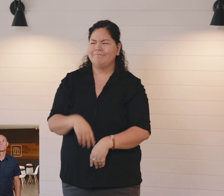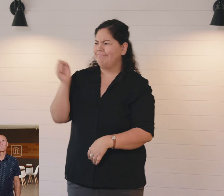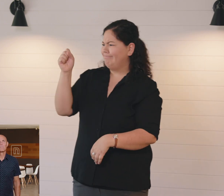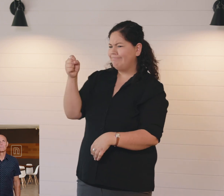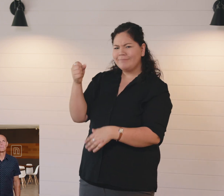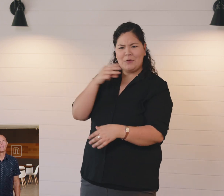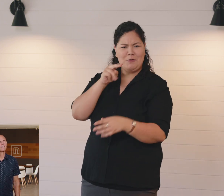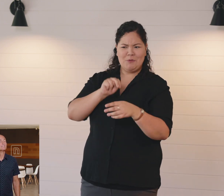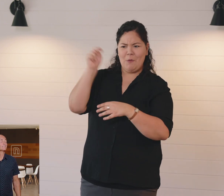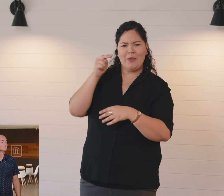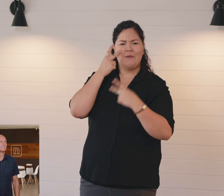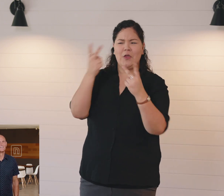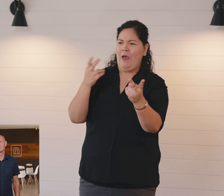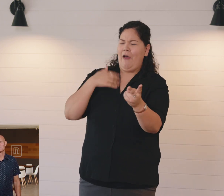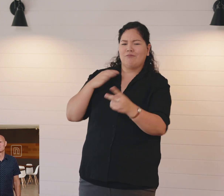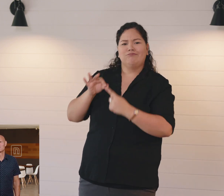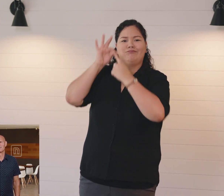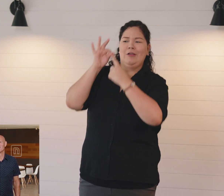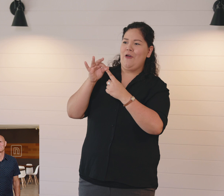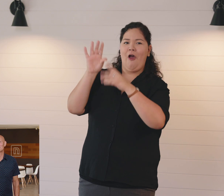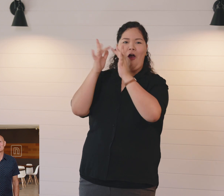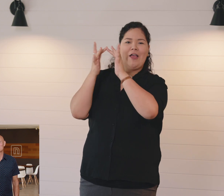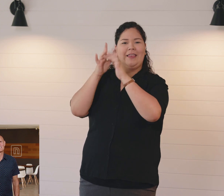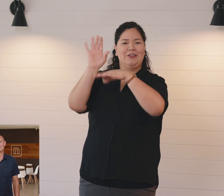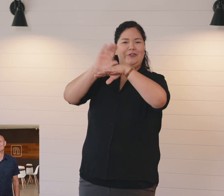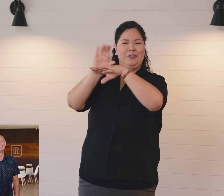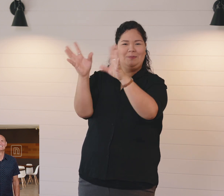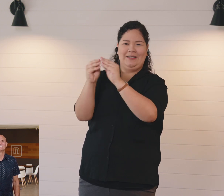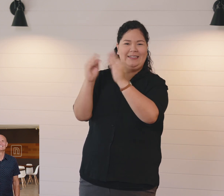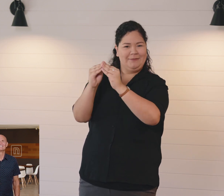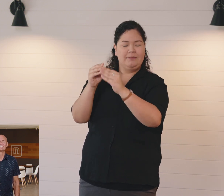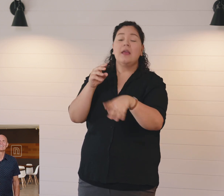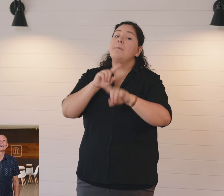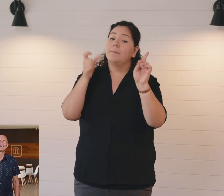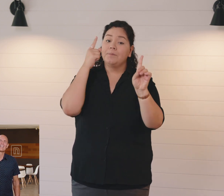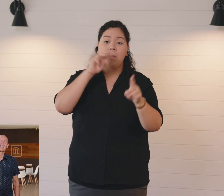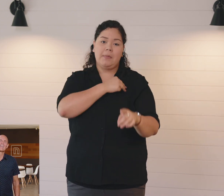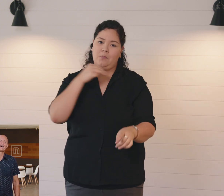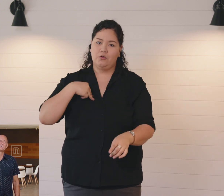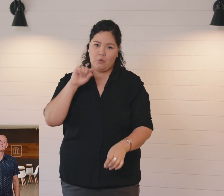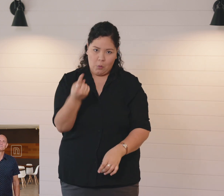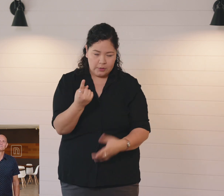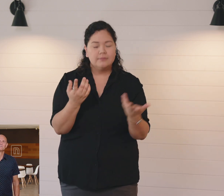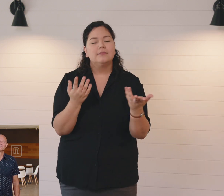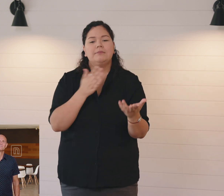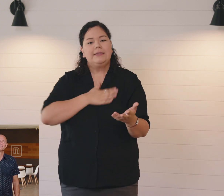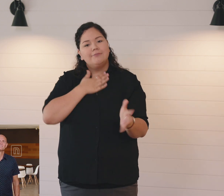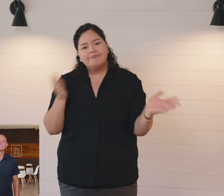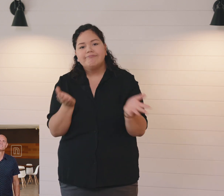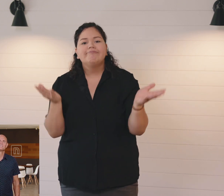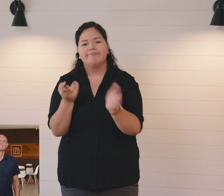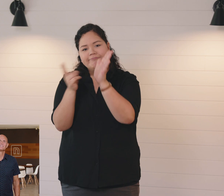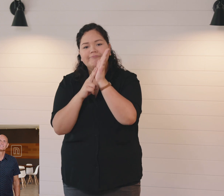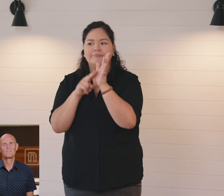like exclusive access to a virtual congregational meeting. Unfortunately, during this time, we can only offer this meeting to members. So if you're a member, we do encourage you